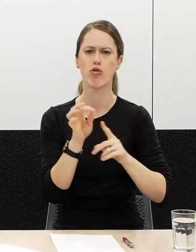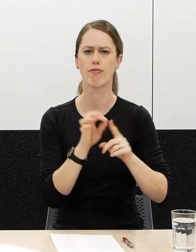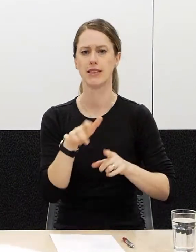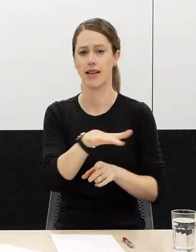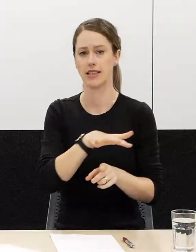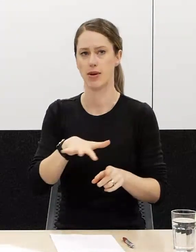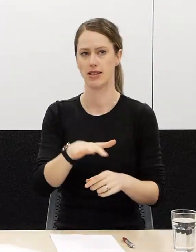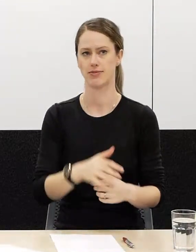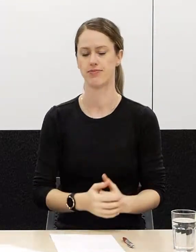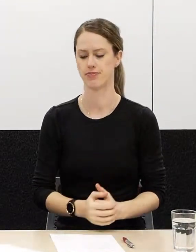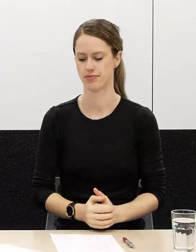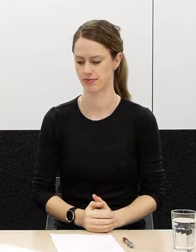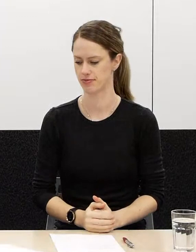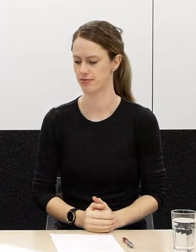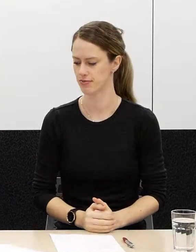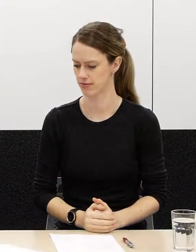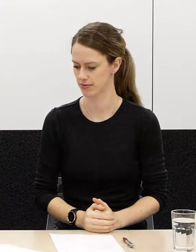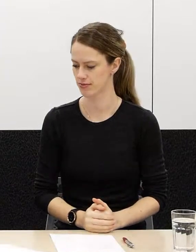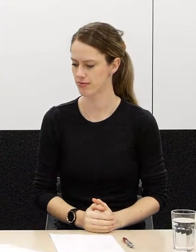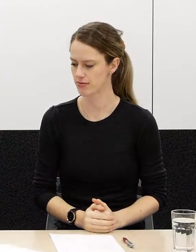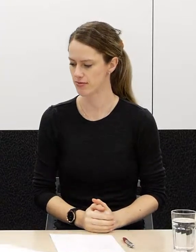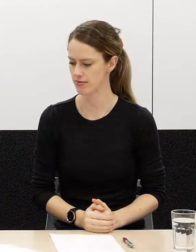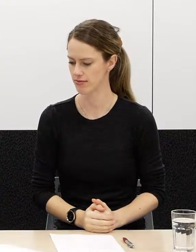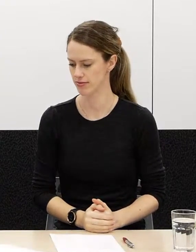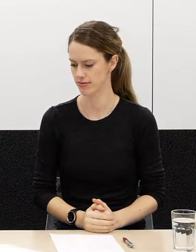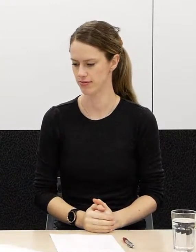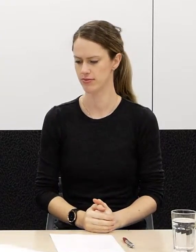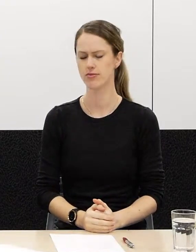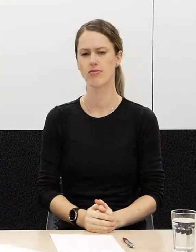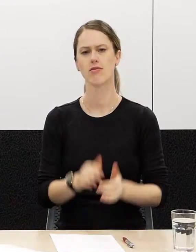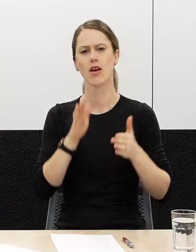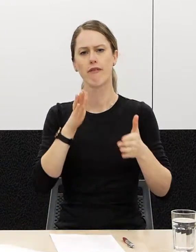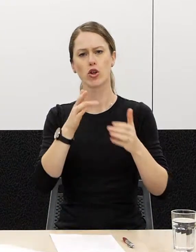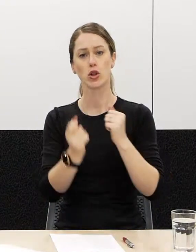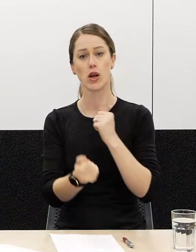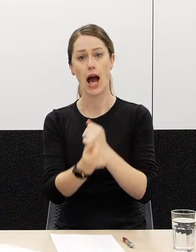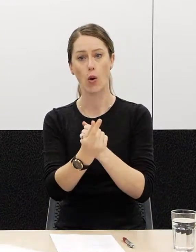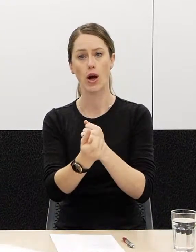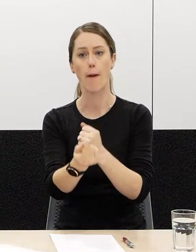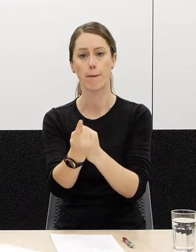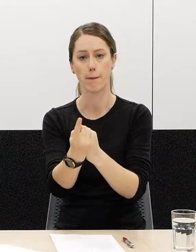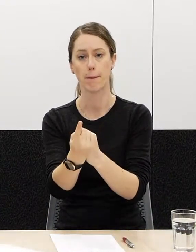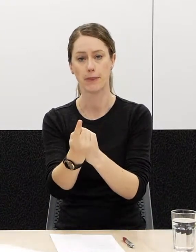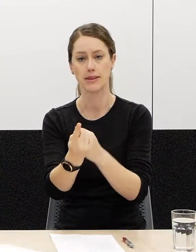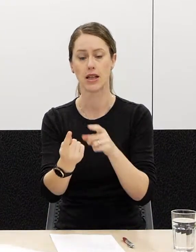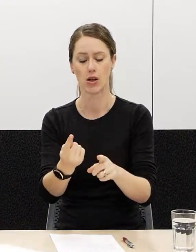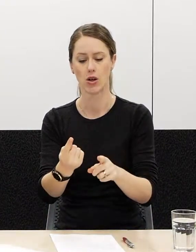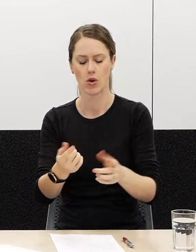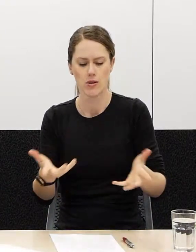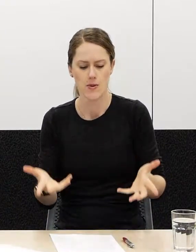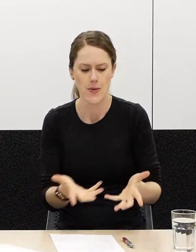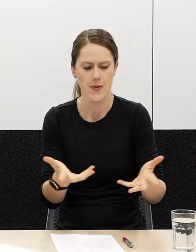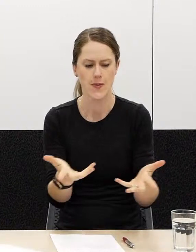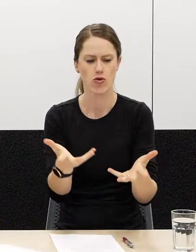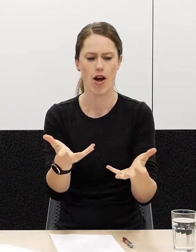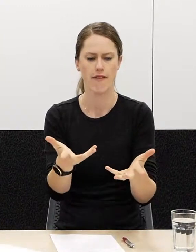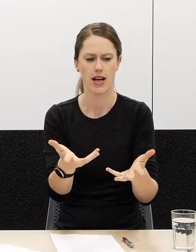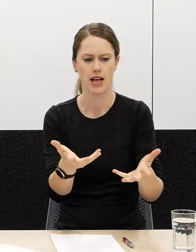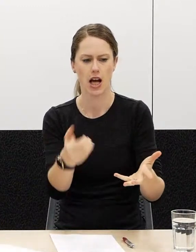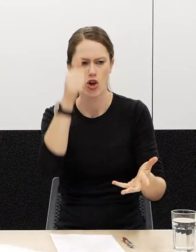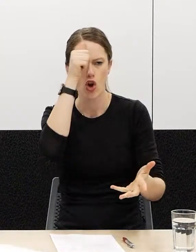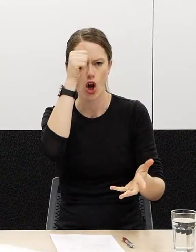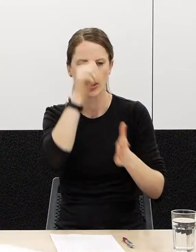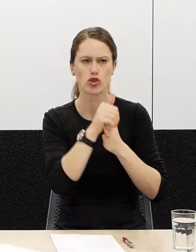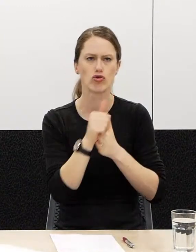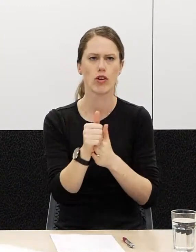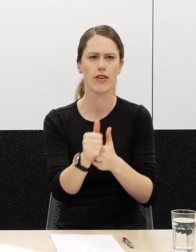that space? And it's focused on outcomes, which is information rich. So we're really driving that knowledge